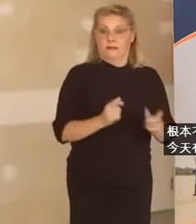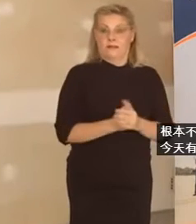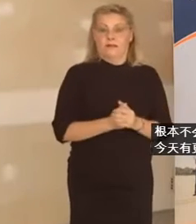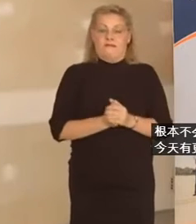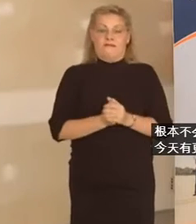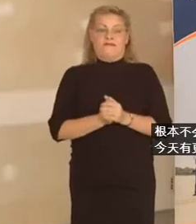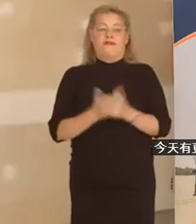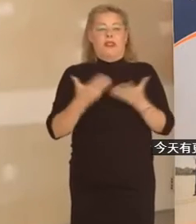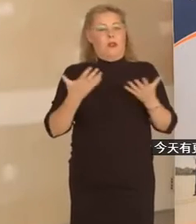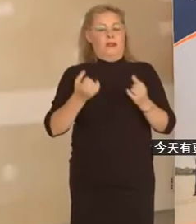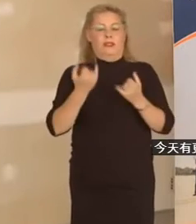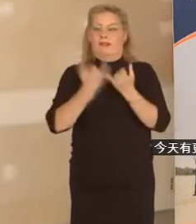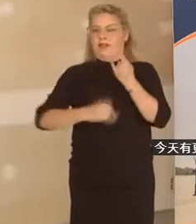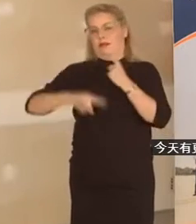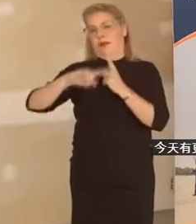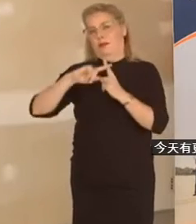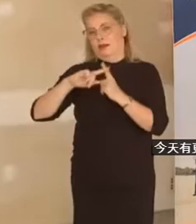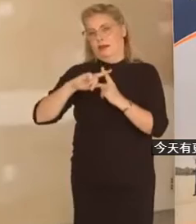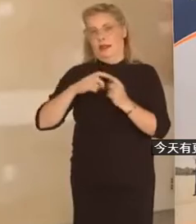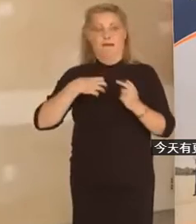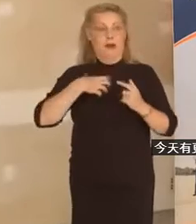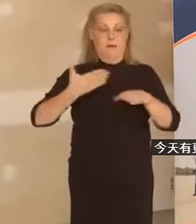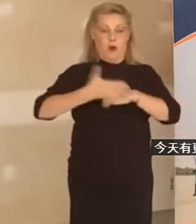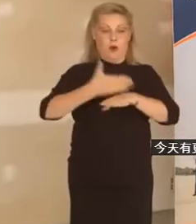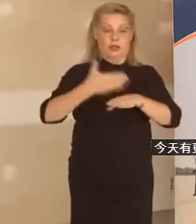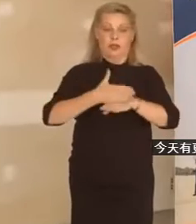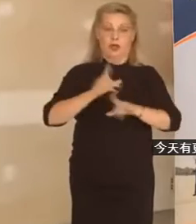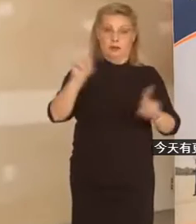and a stronger economy into the future.